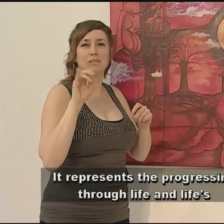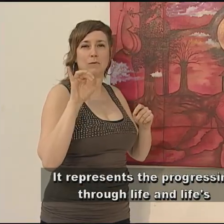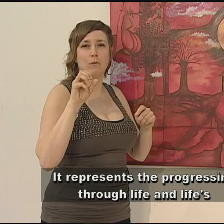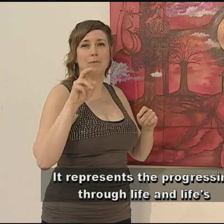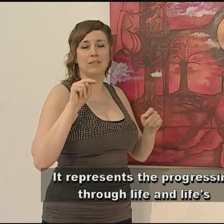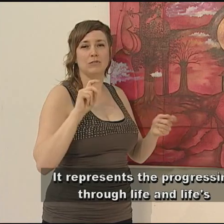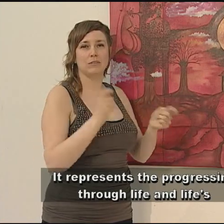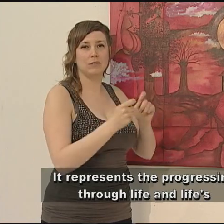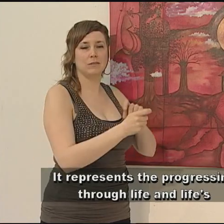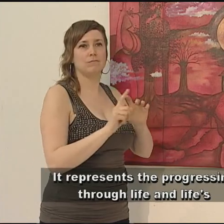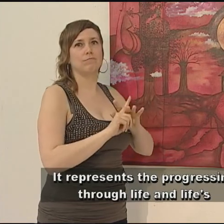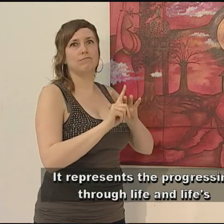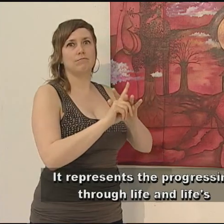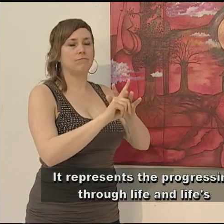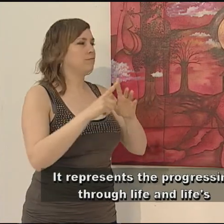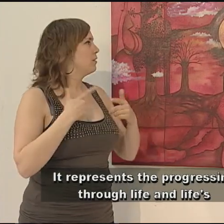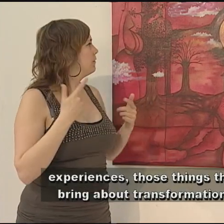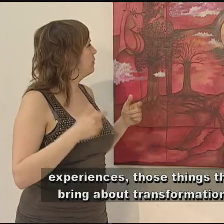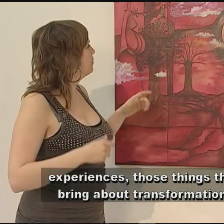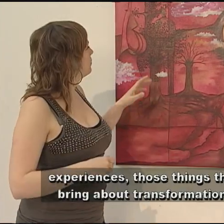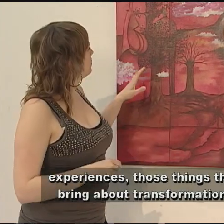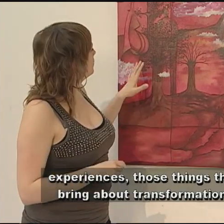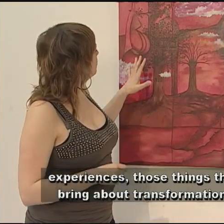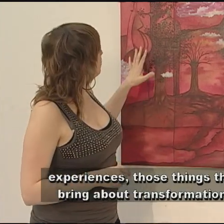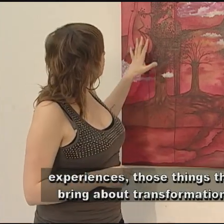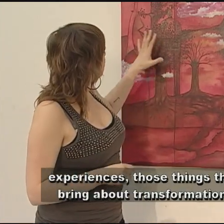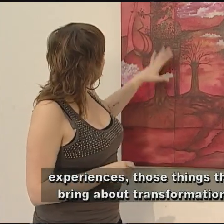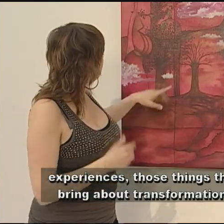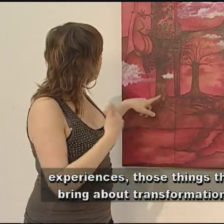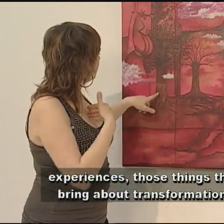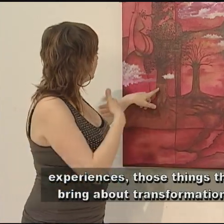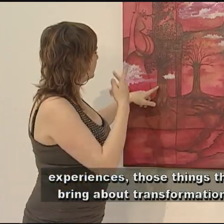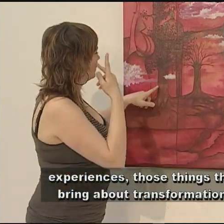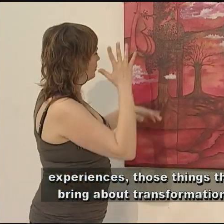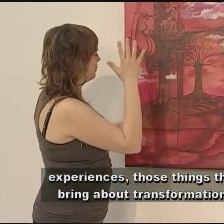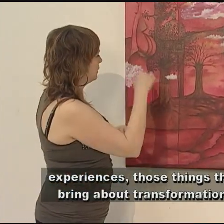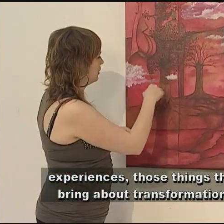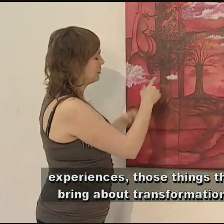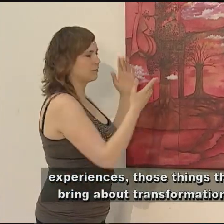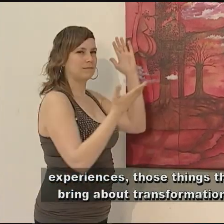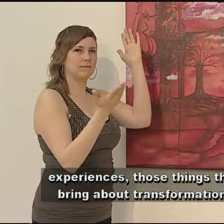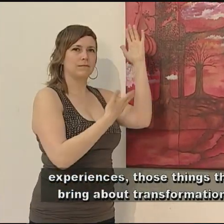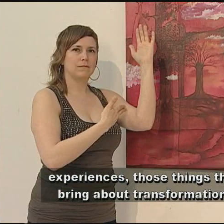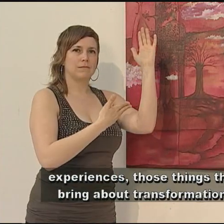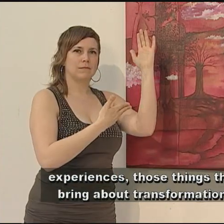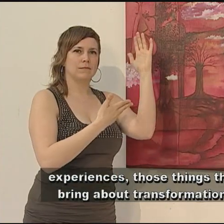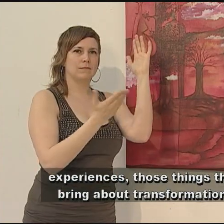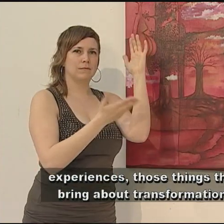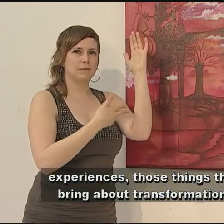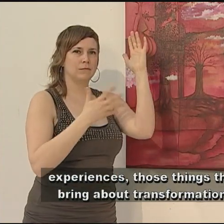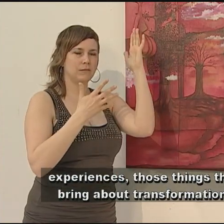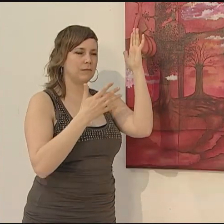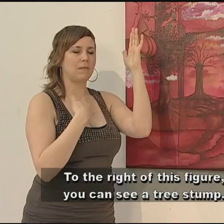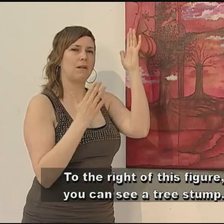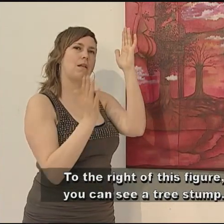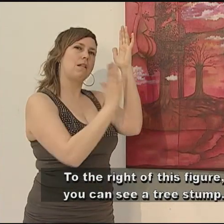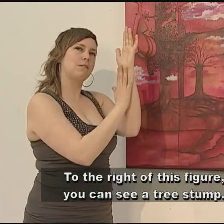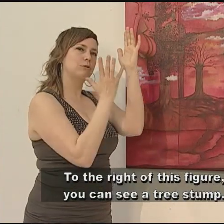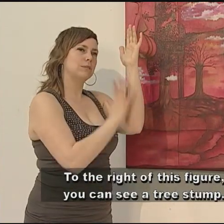pregnancy. It represents the progressing through life and life's experiences, those things that bring about transformation. To